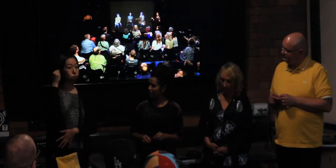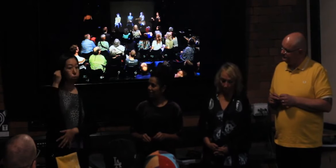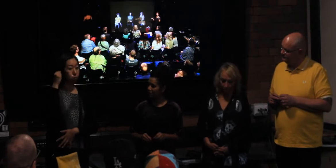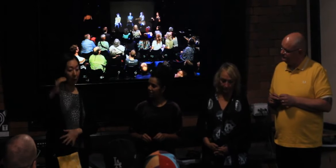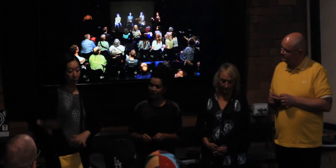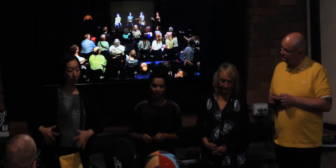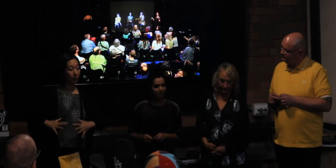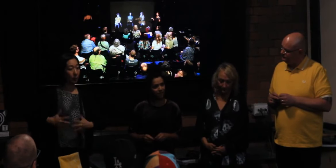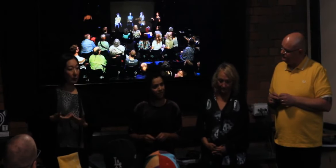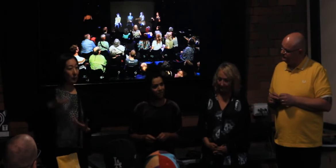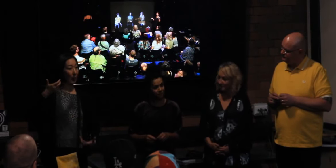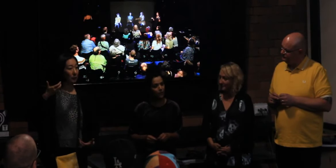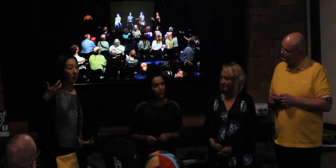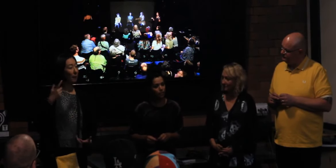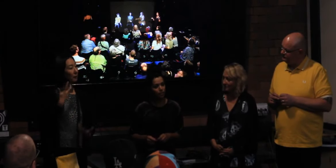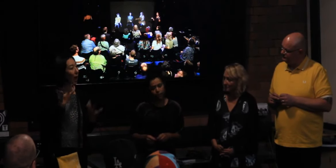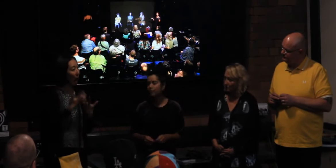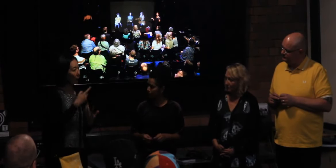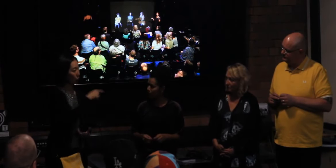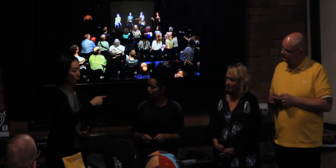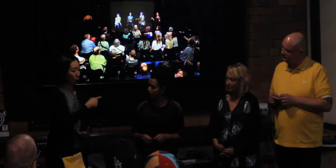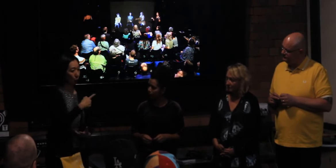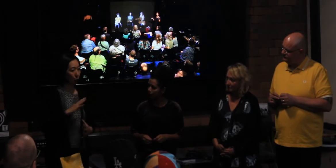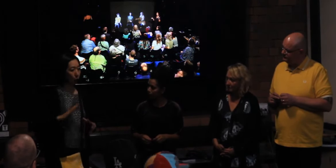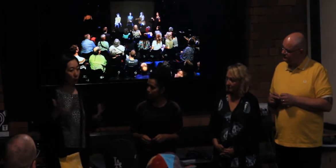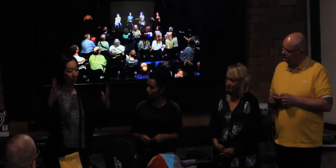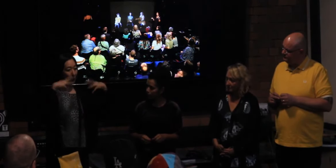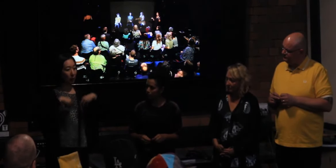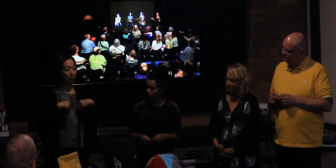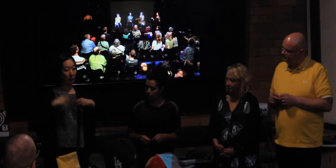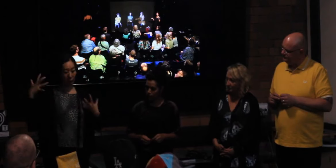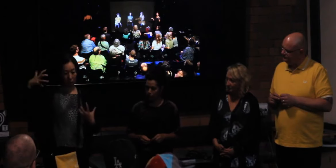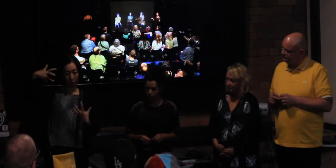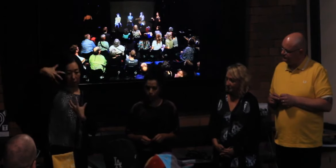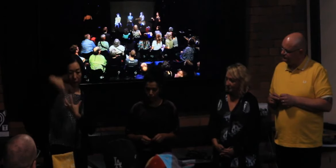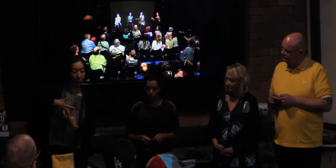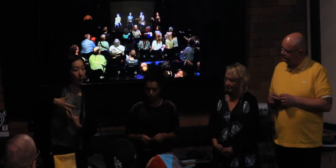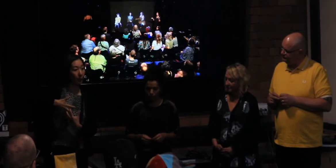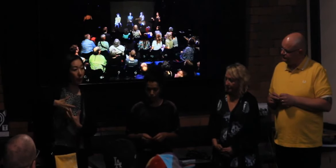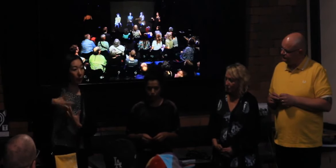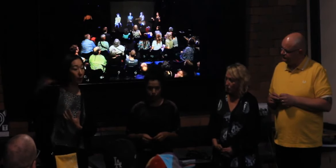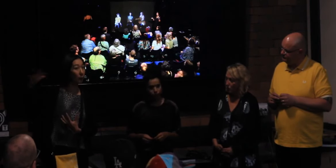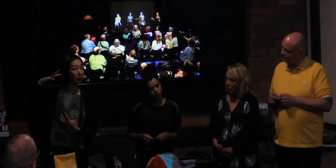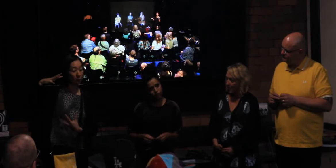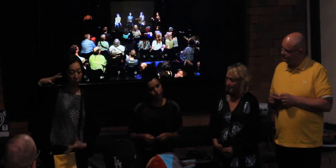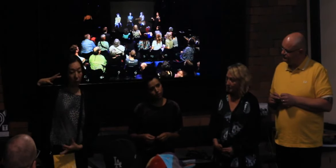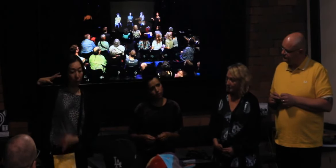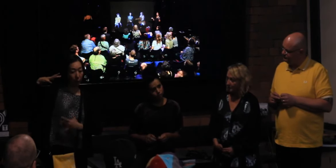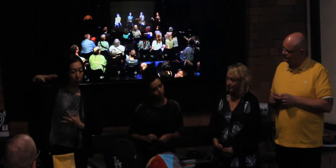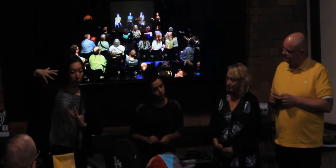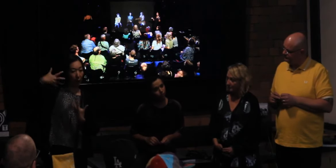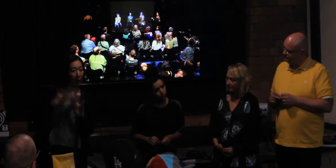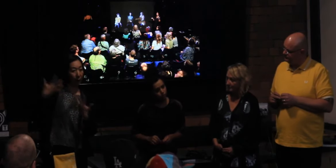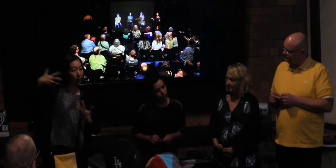question. When you were listening to the sound and you had the vibration as well, how could you say a little bit